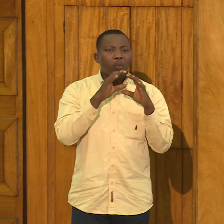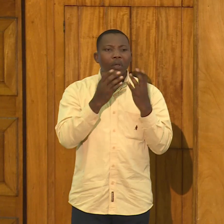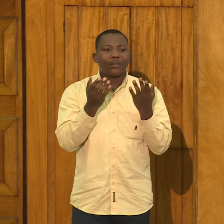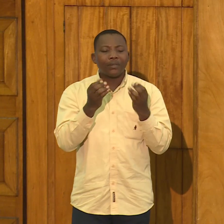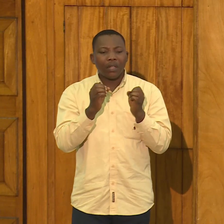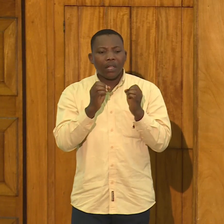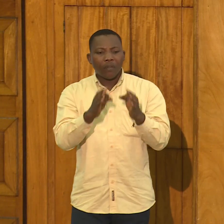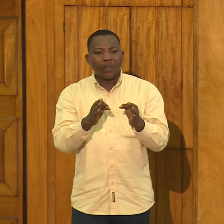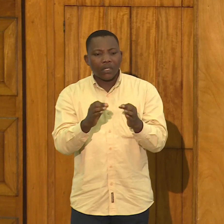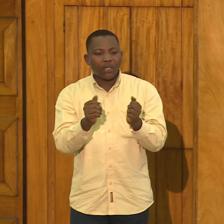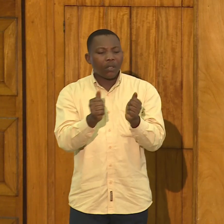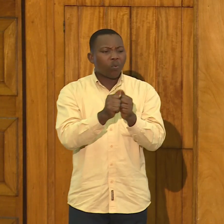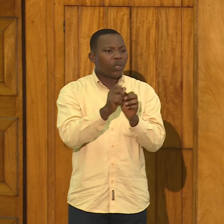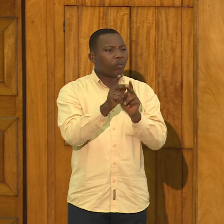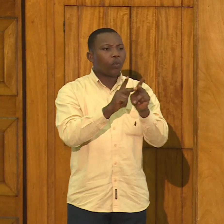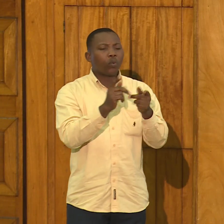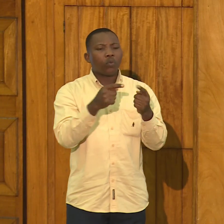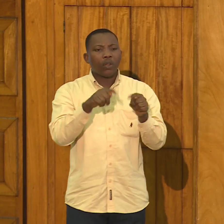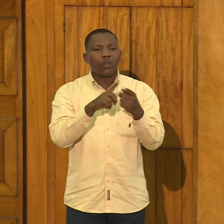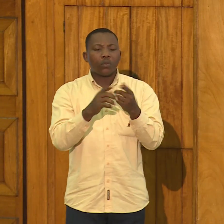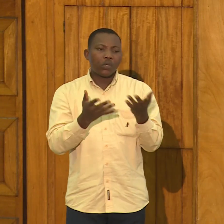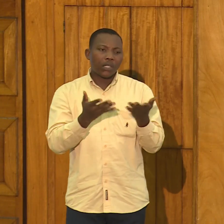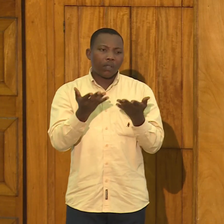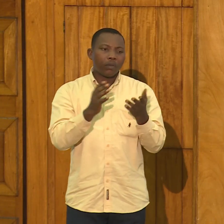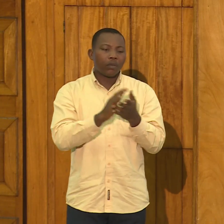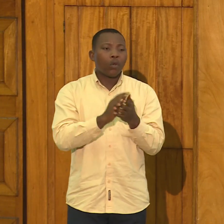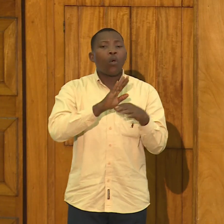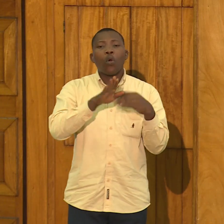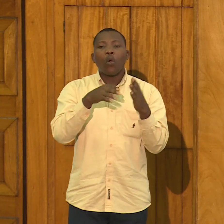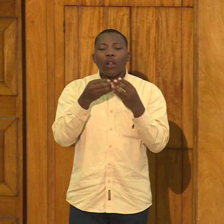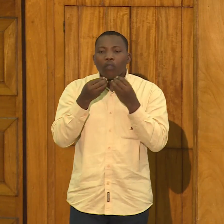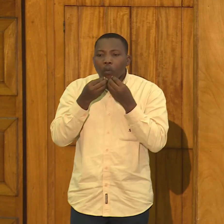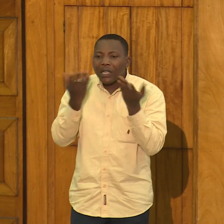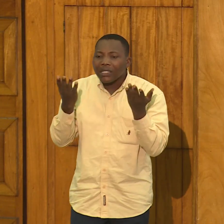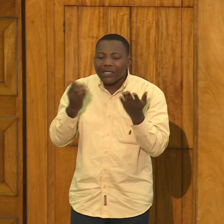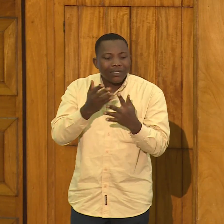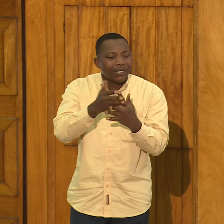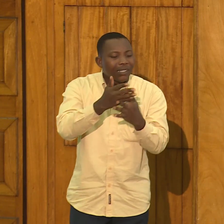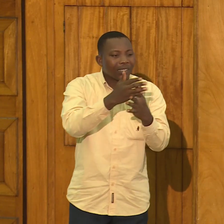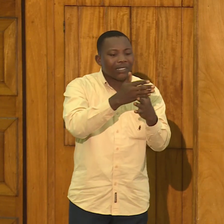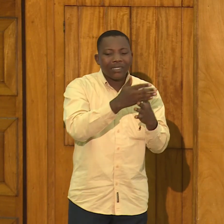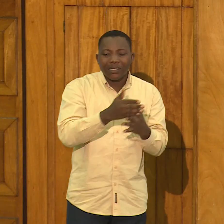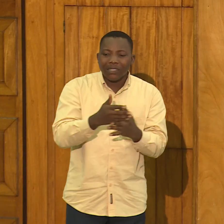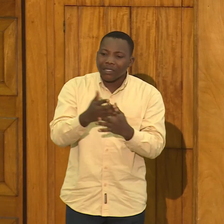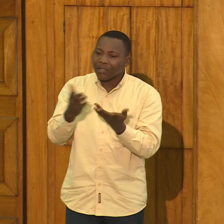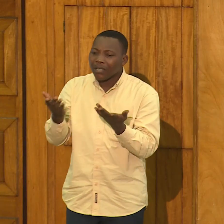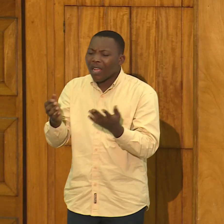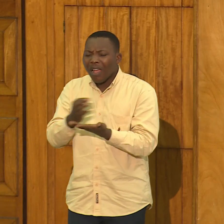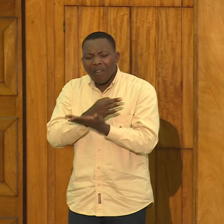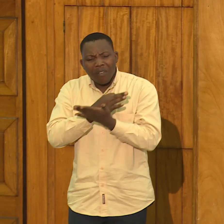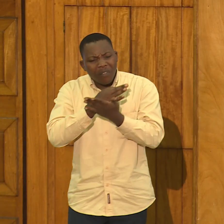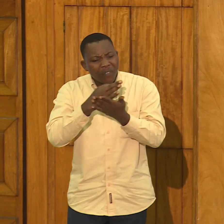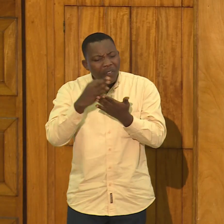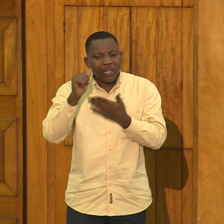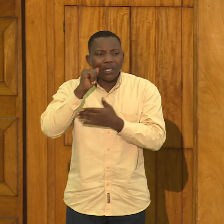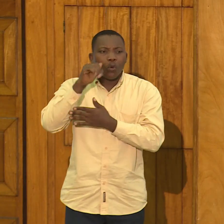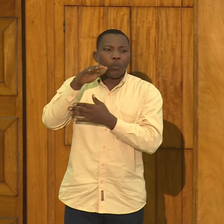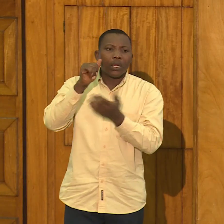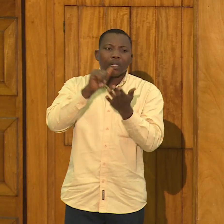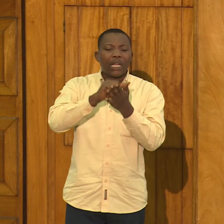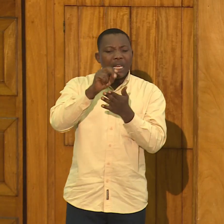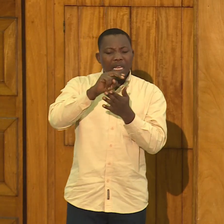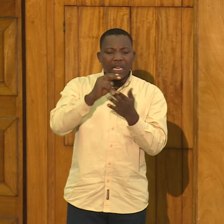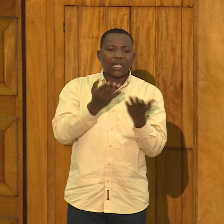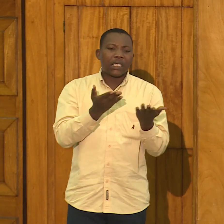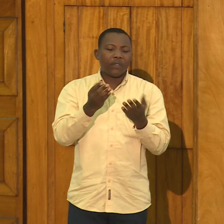the population that we are trying to serve. Our information dissemination strategies are failing the women that actually need them the most.